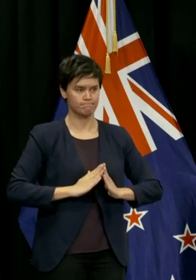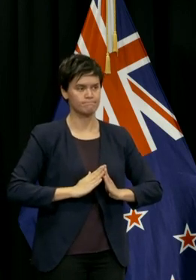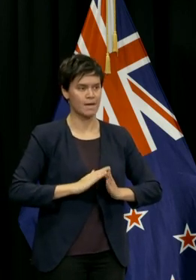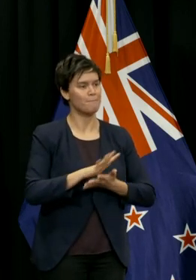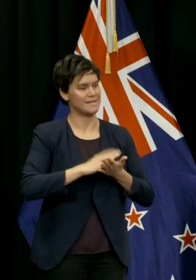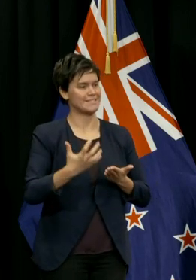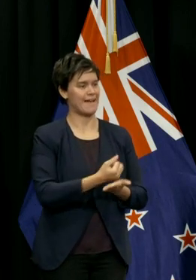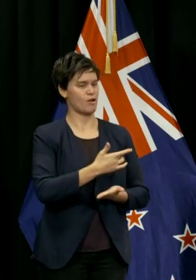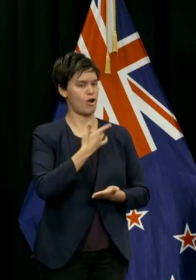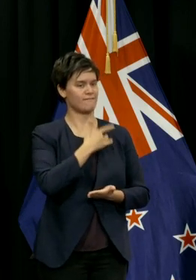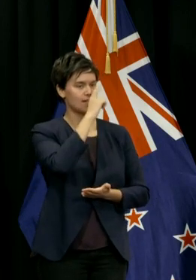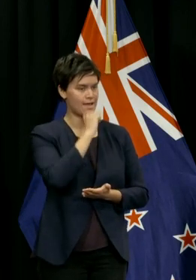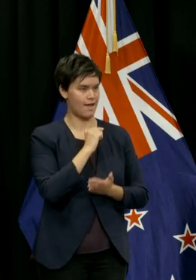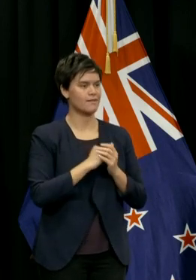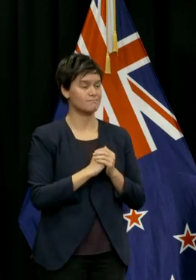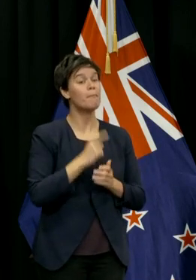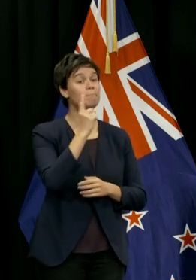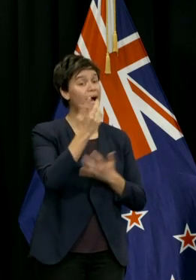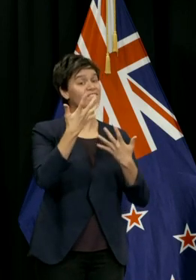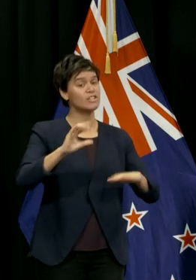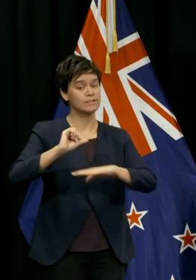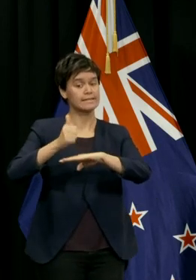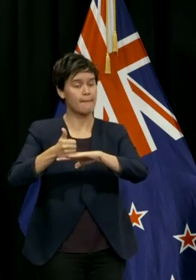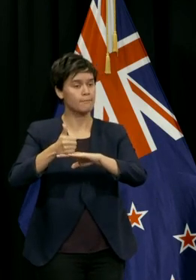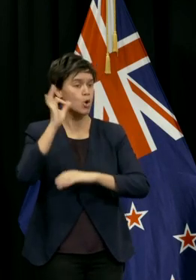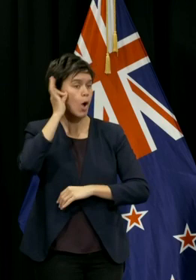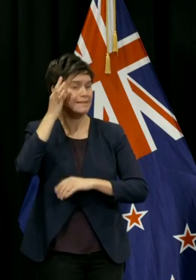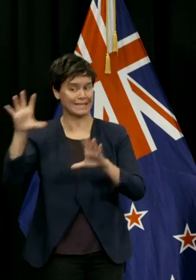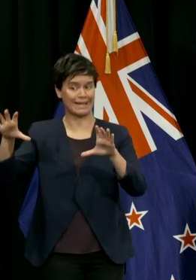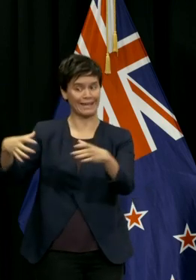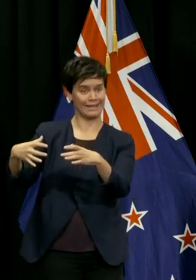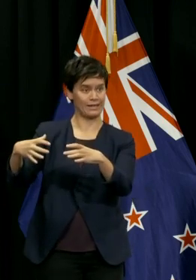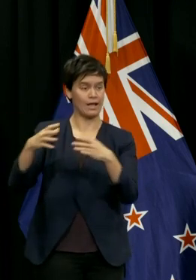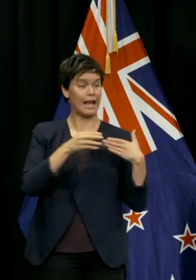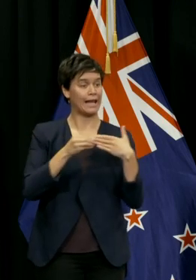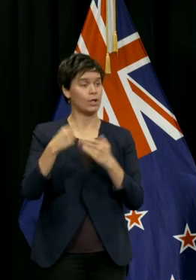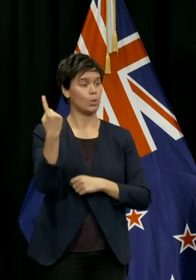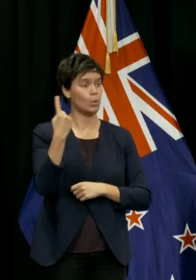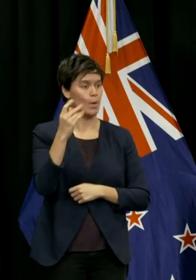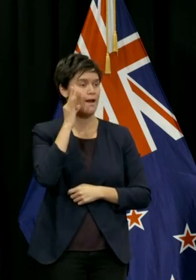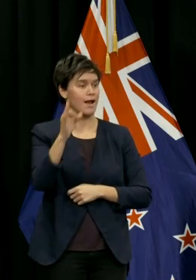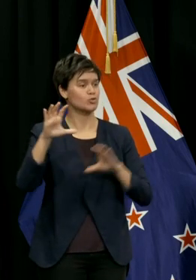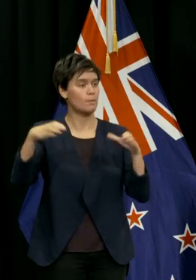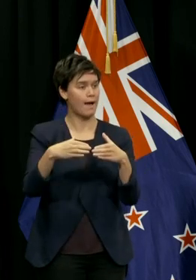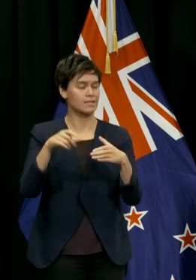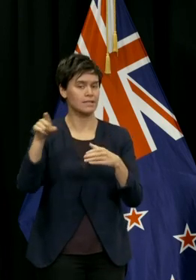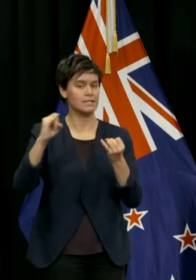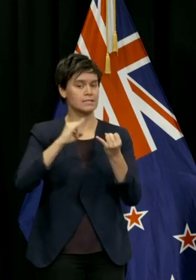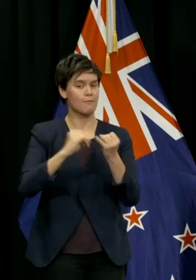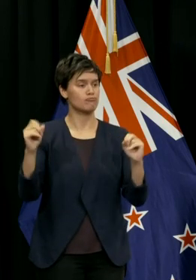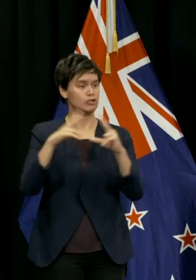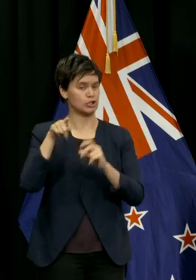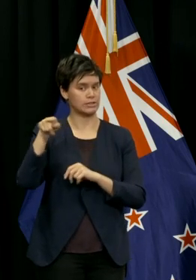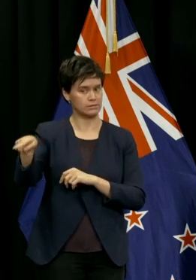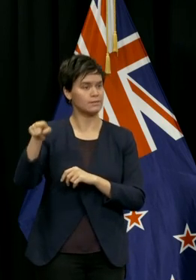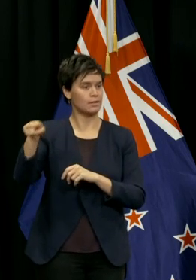by the Leader of the Opposition is being set up to operate across this time to ensure there continues to be an accountability on the big